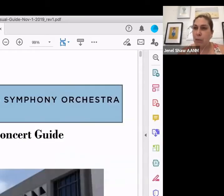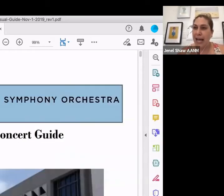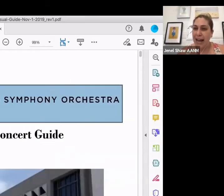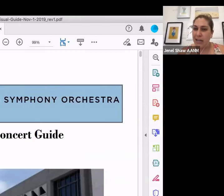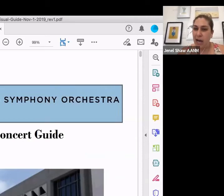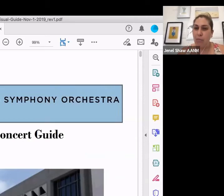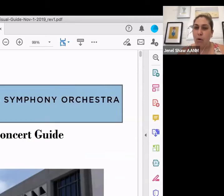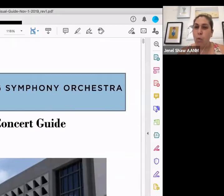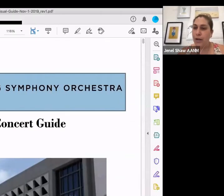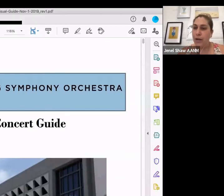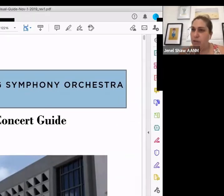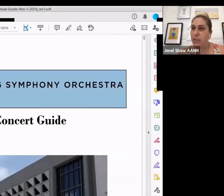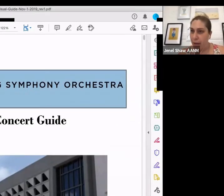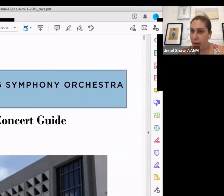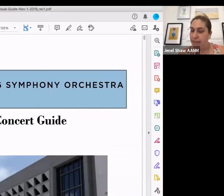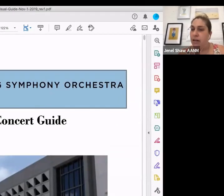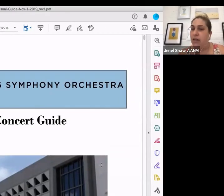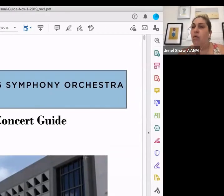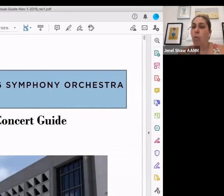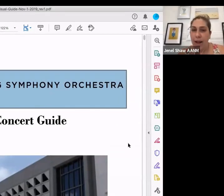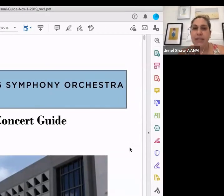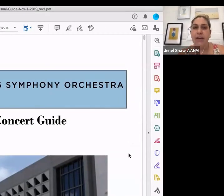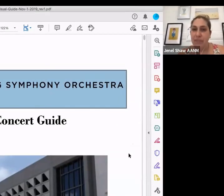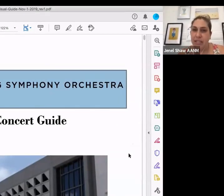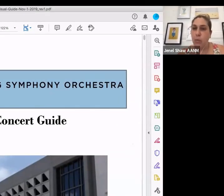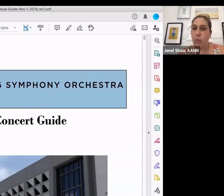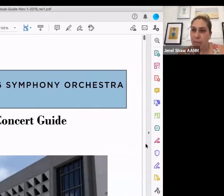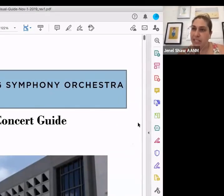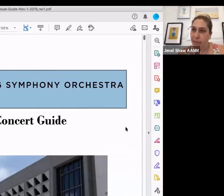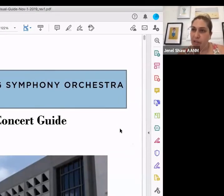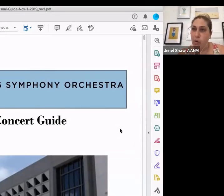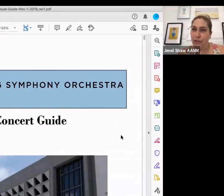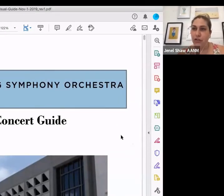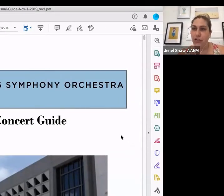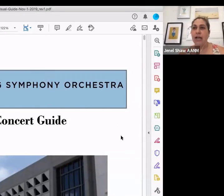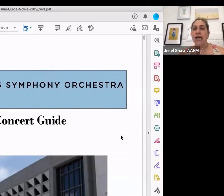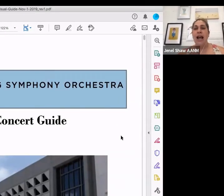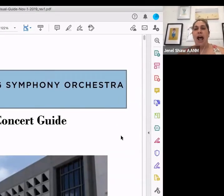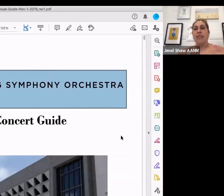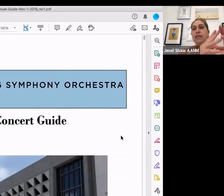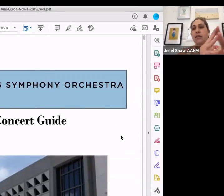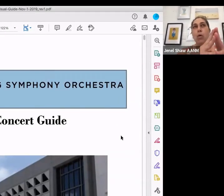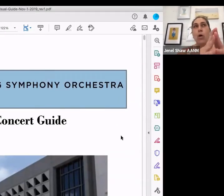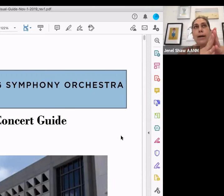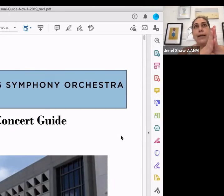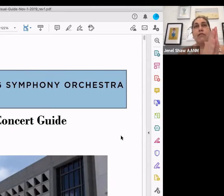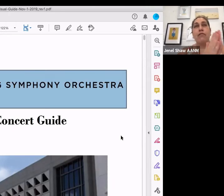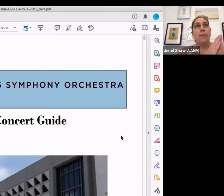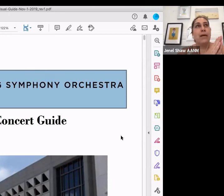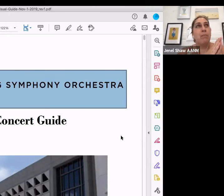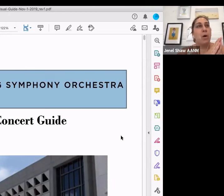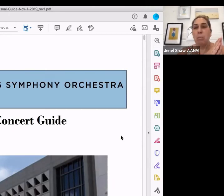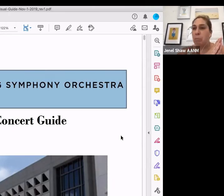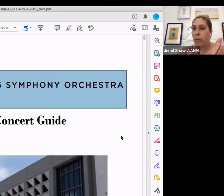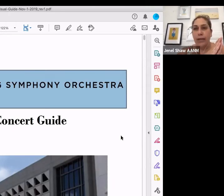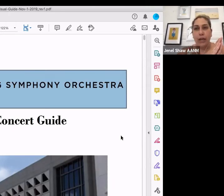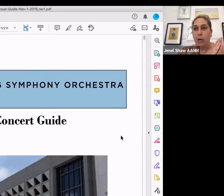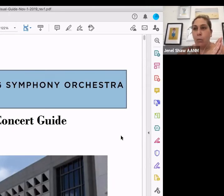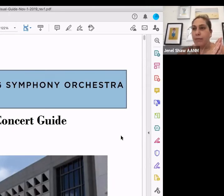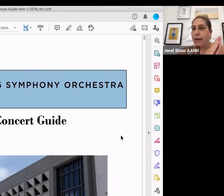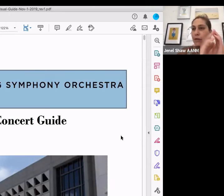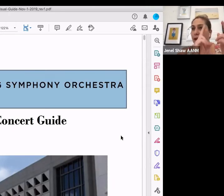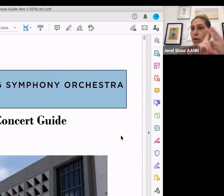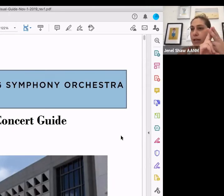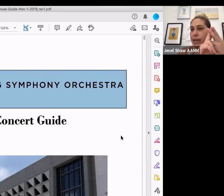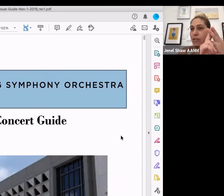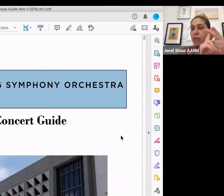shows people ahead of time what to expect when they visit the Winnipeg Symphony Orchestra. And this is important for people,